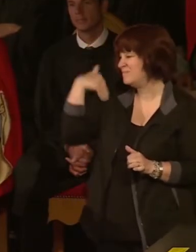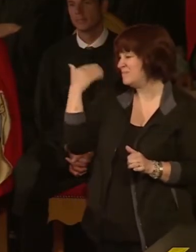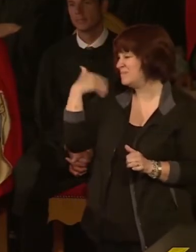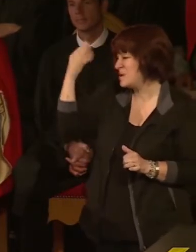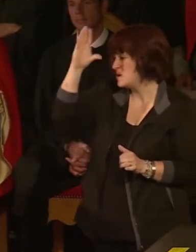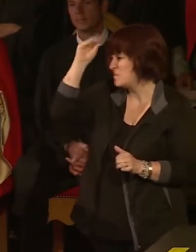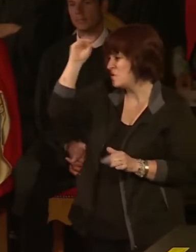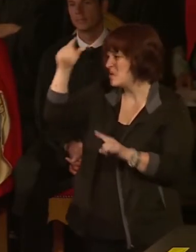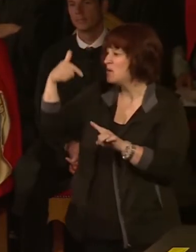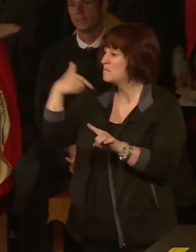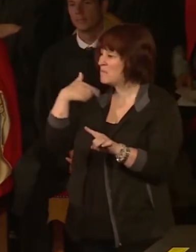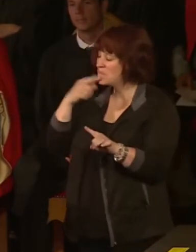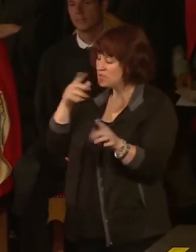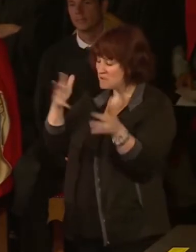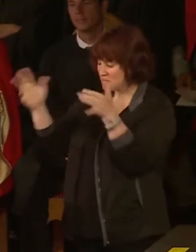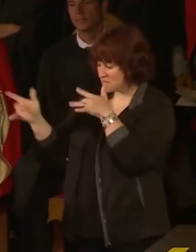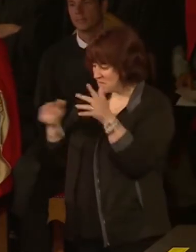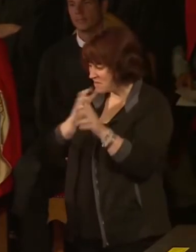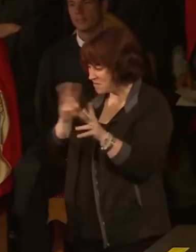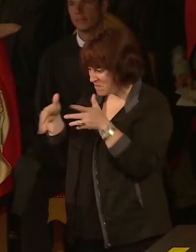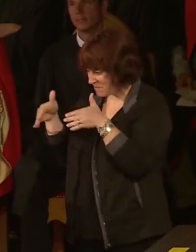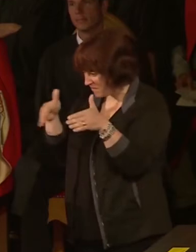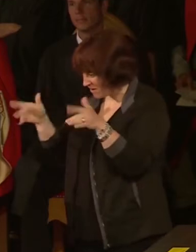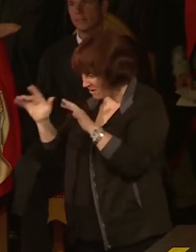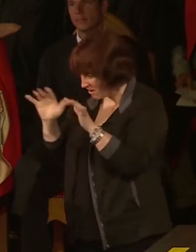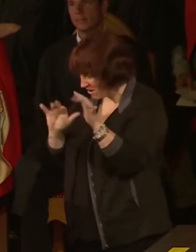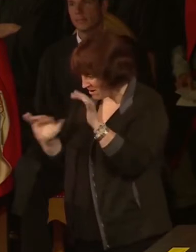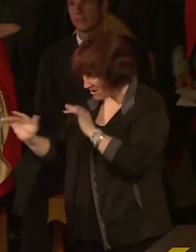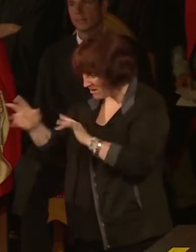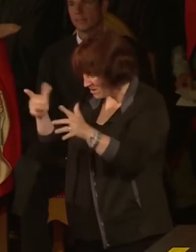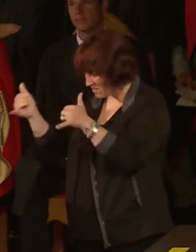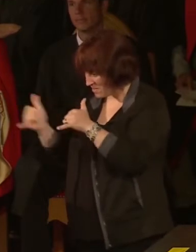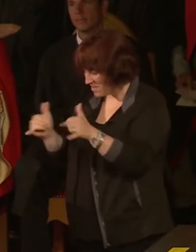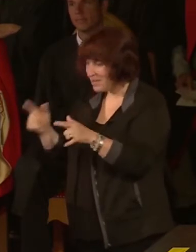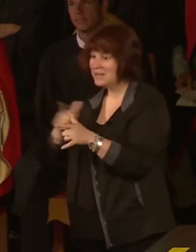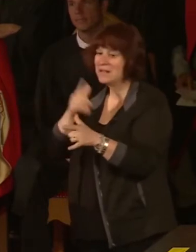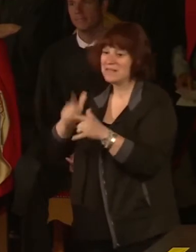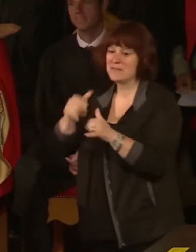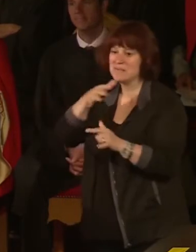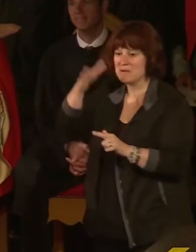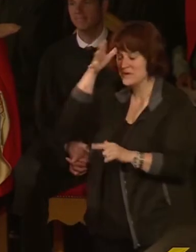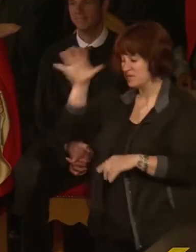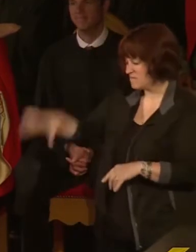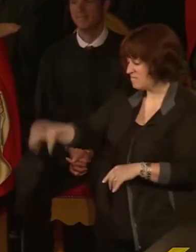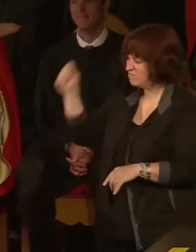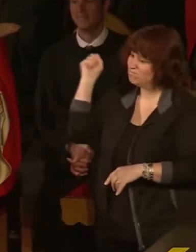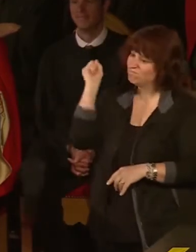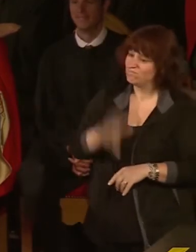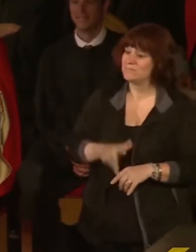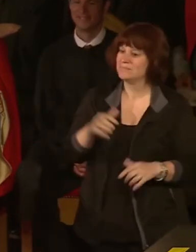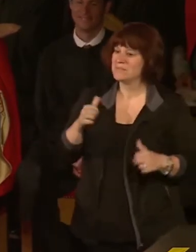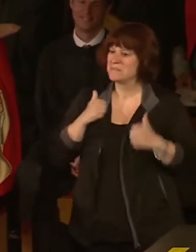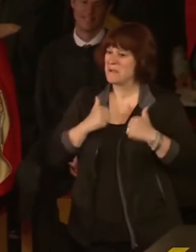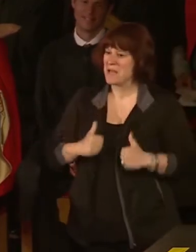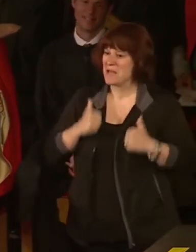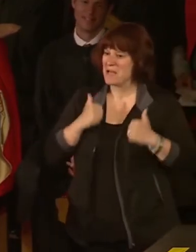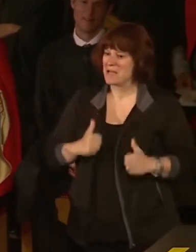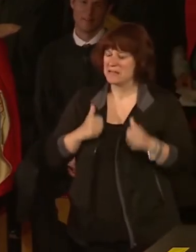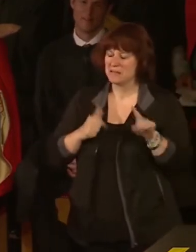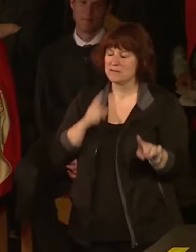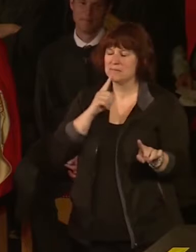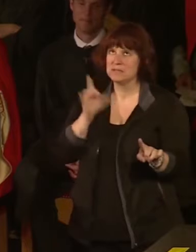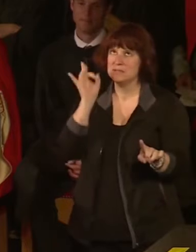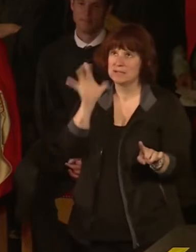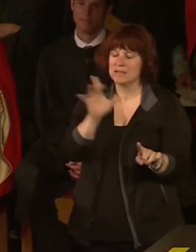the north end of town and dumped into the bath, which in itself was cruel and unusual punishment. But the prize would be to come here to